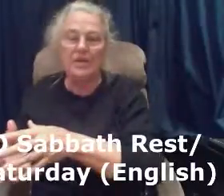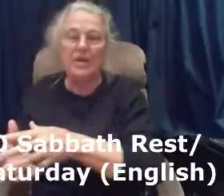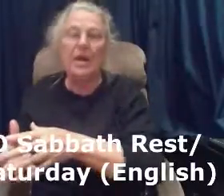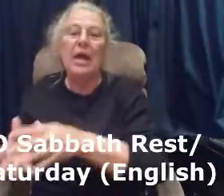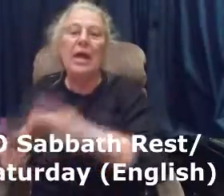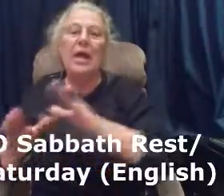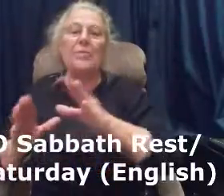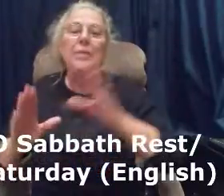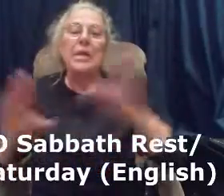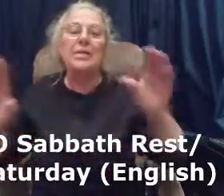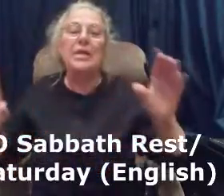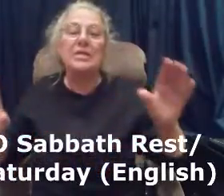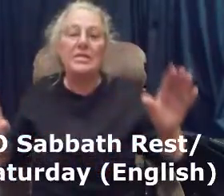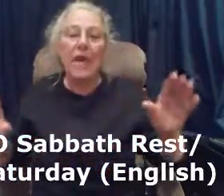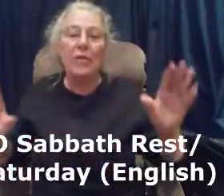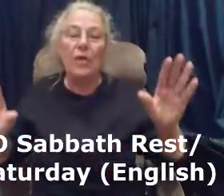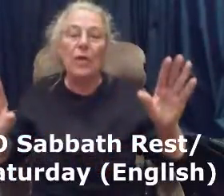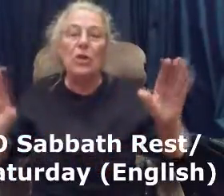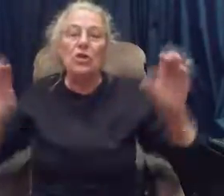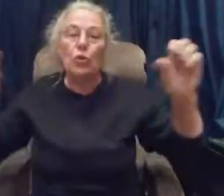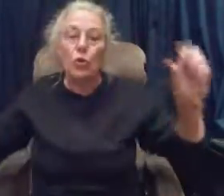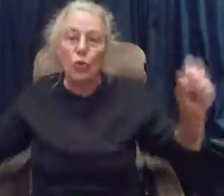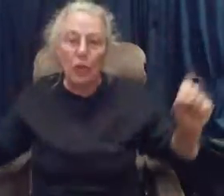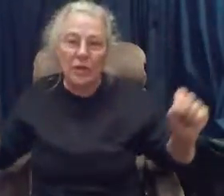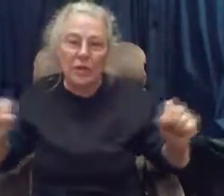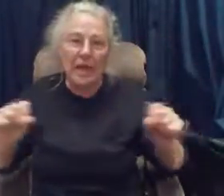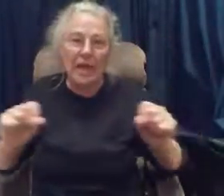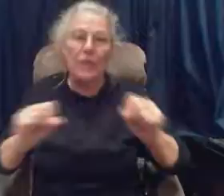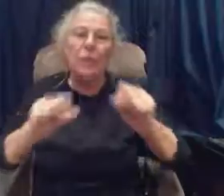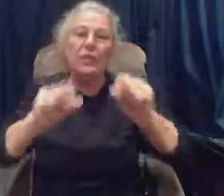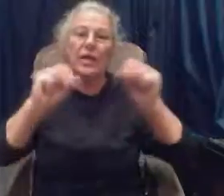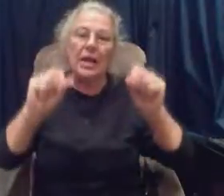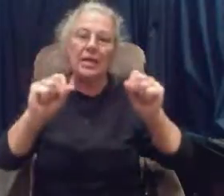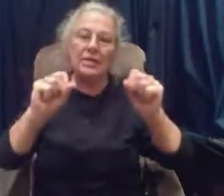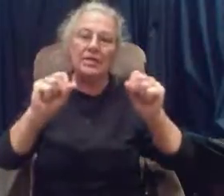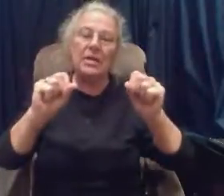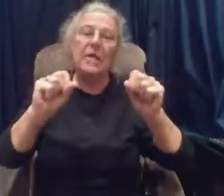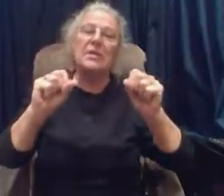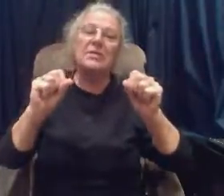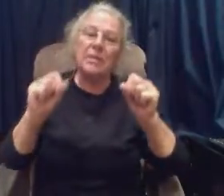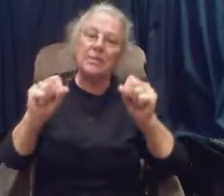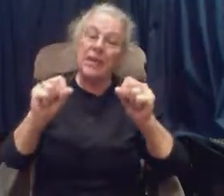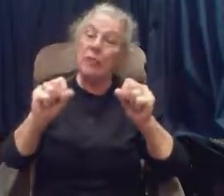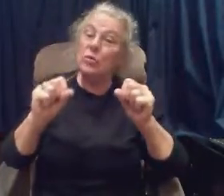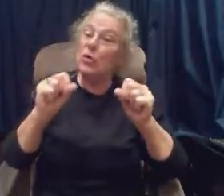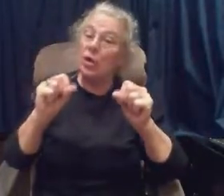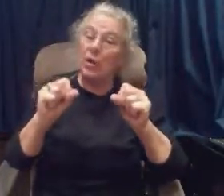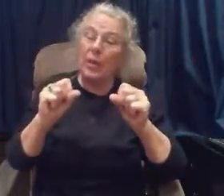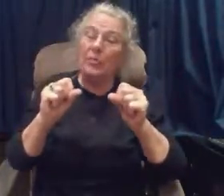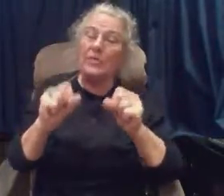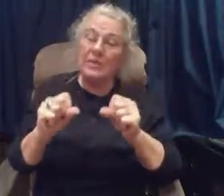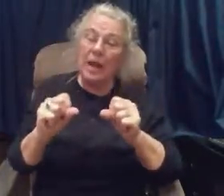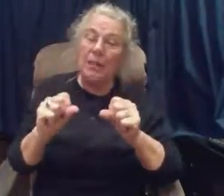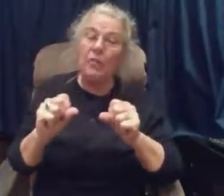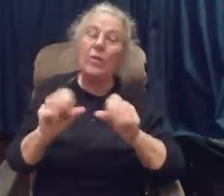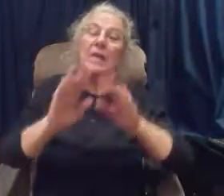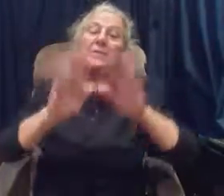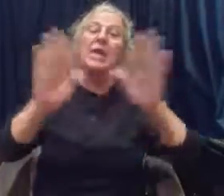context, it means Saturday. So you're going to take it with the essence. Sometimes we talk about the Sabbath rest